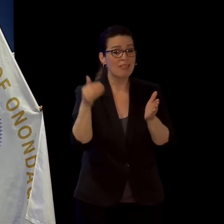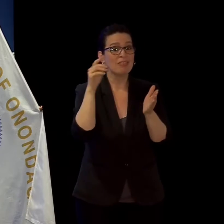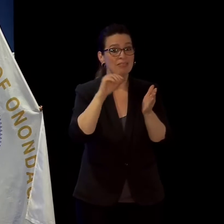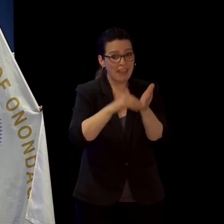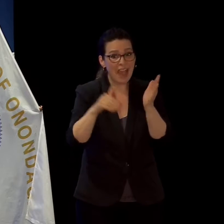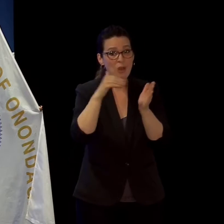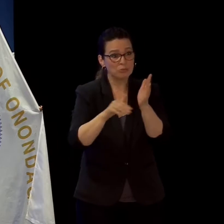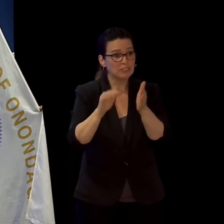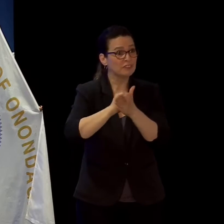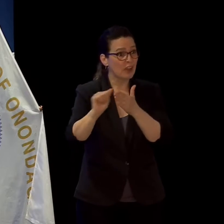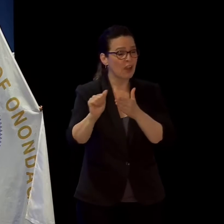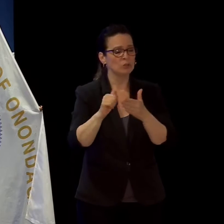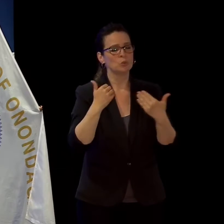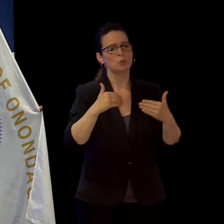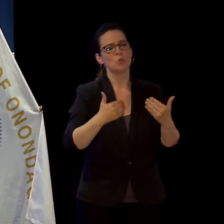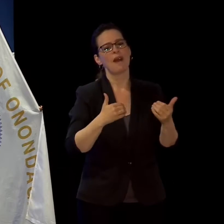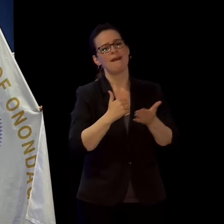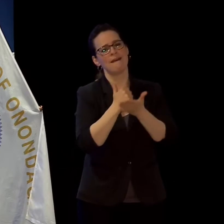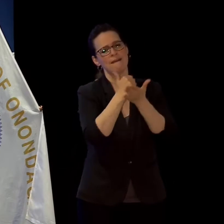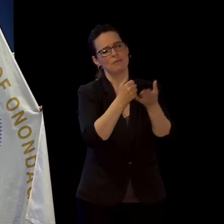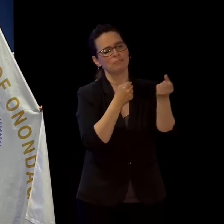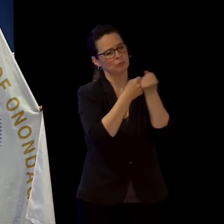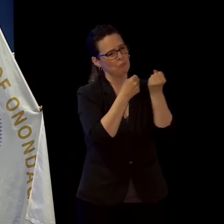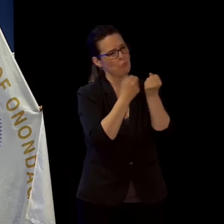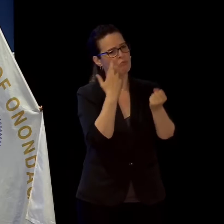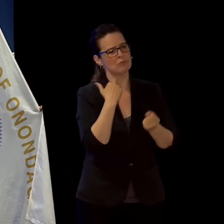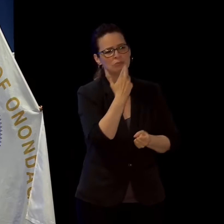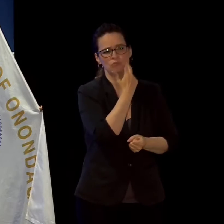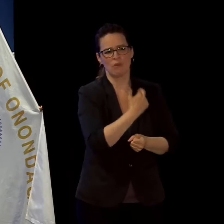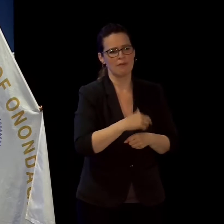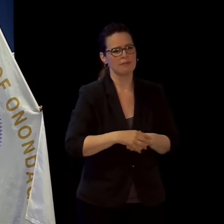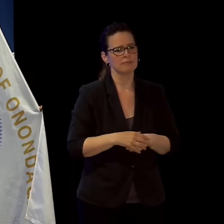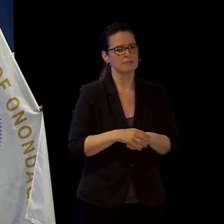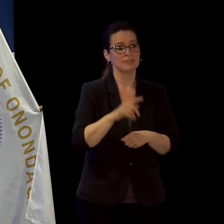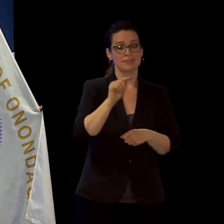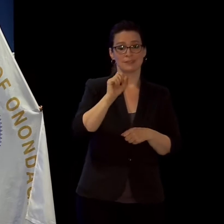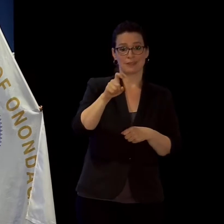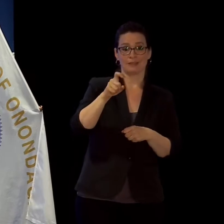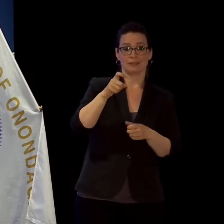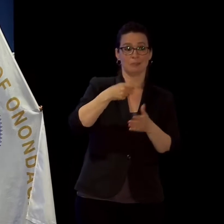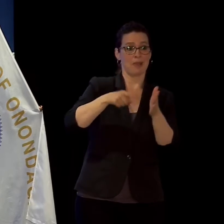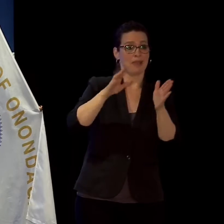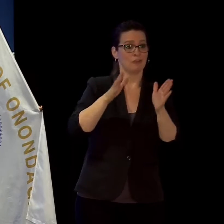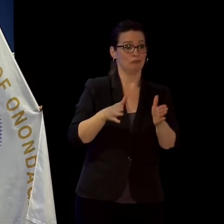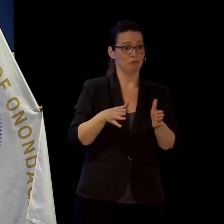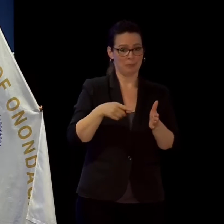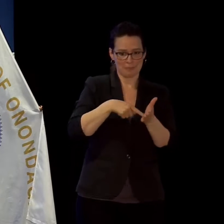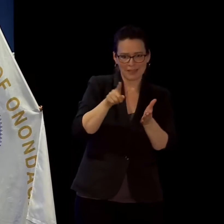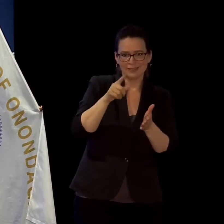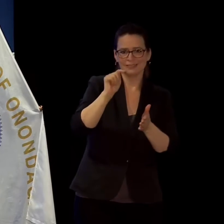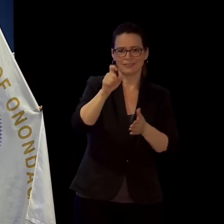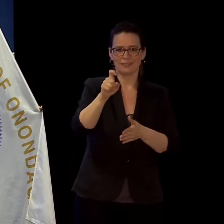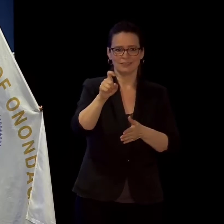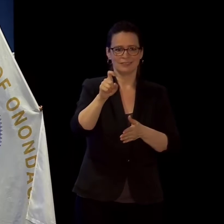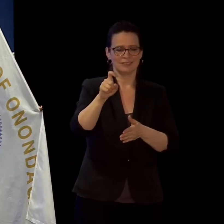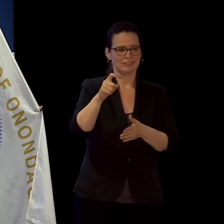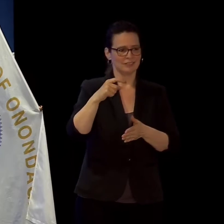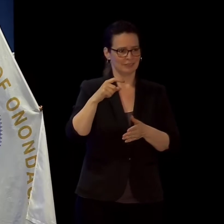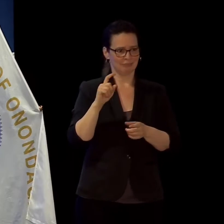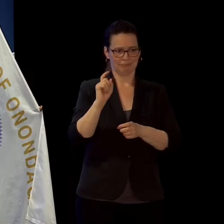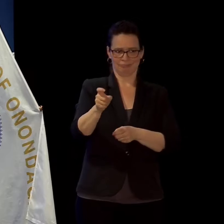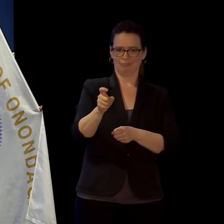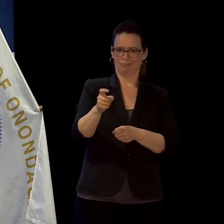for the restaurants. It's a great thing for the taxpayer residents who pay taxes, and now they can get a little something more.